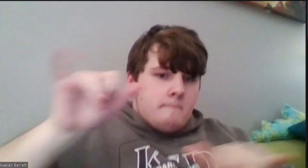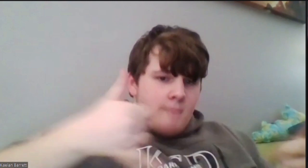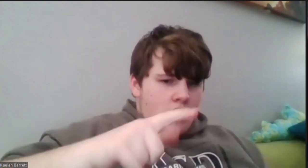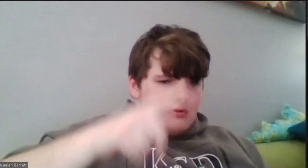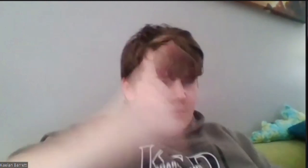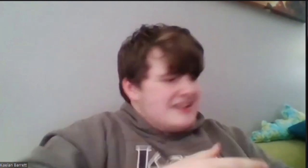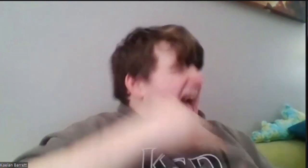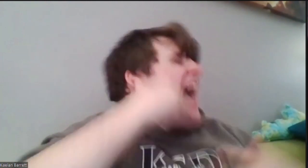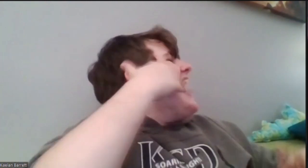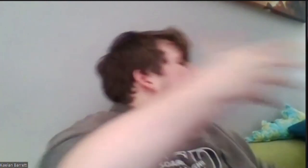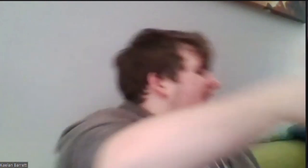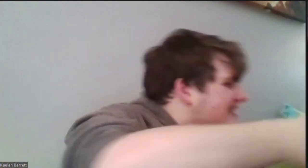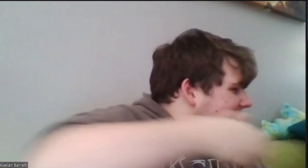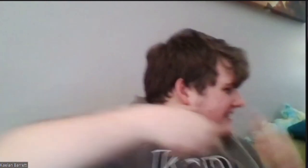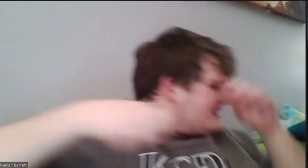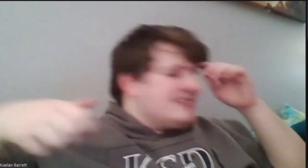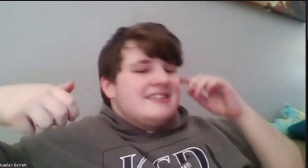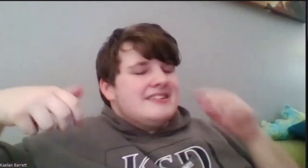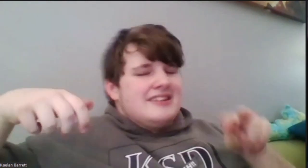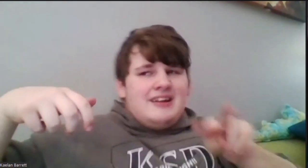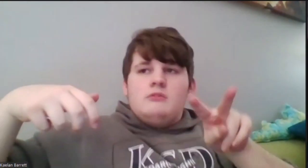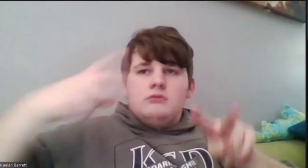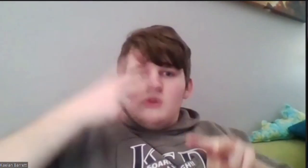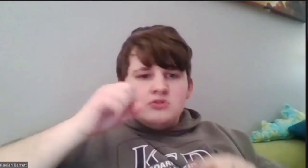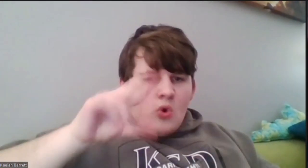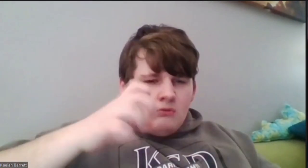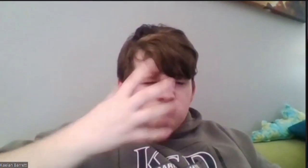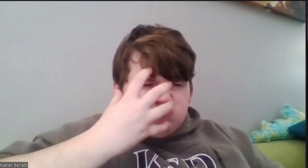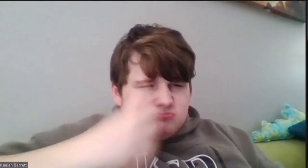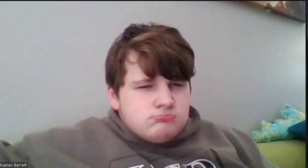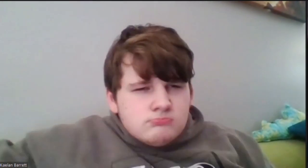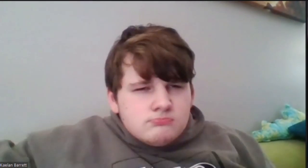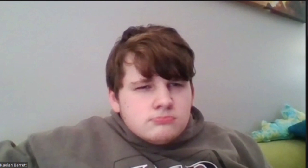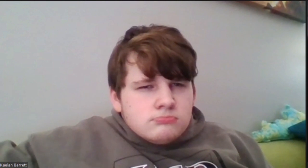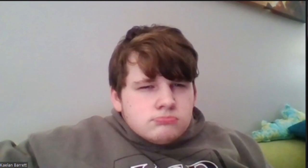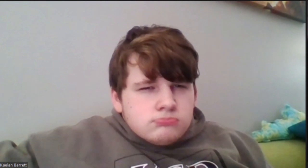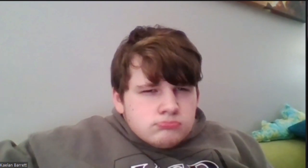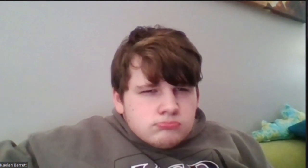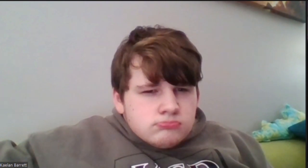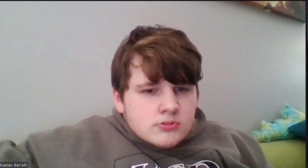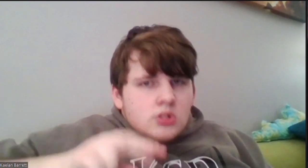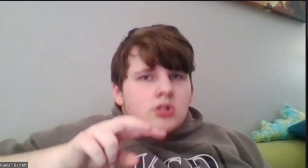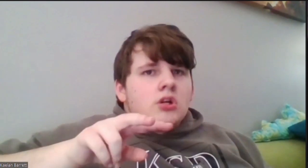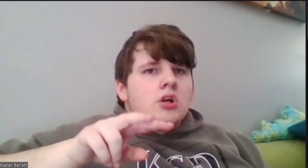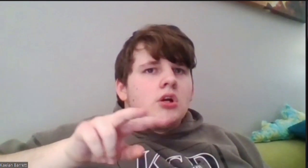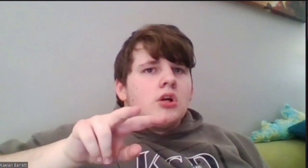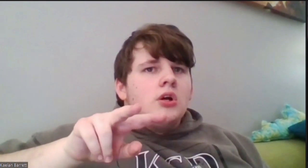Scrooge goes over to his brother's house and knocks on that door. And Scrooge has a grumpy look on his face. And his